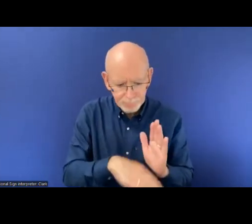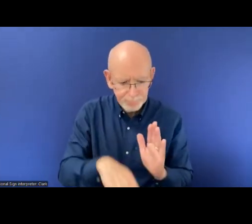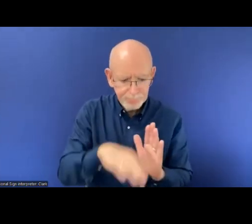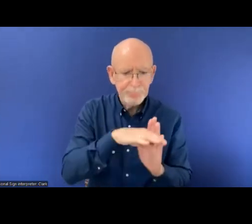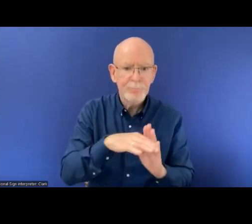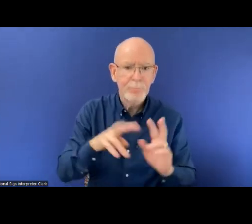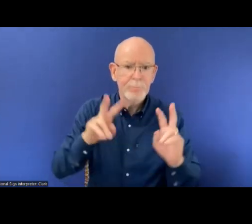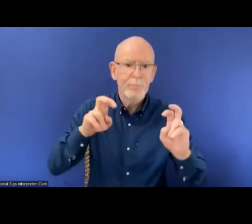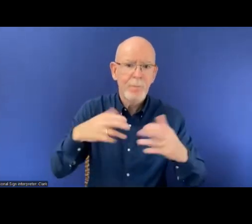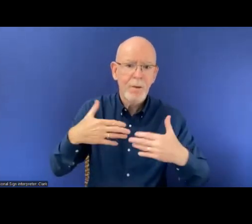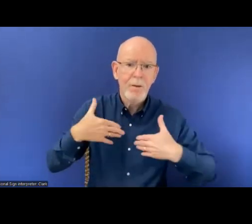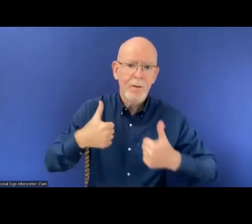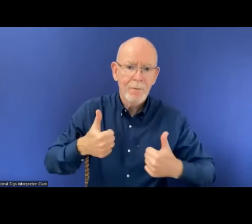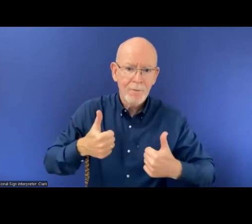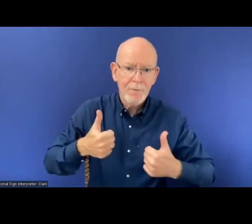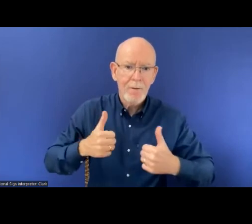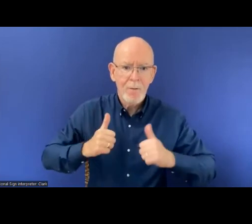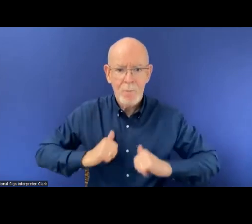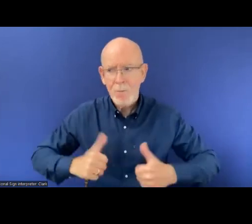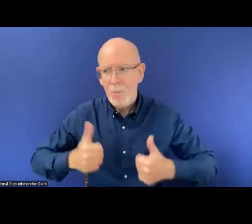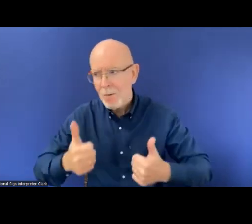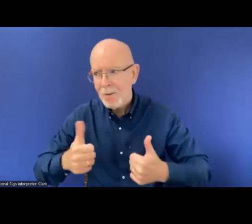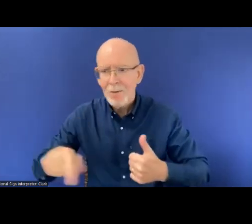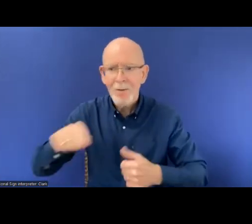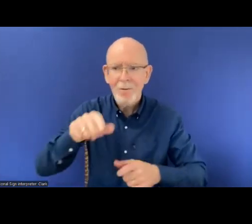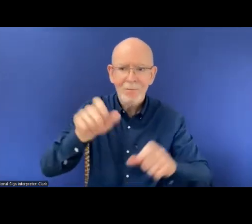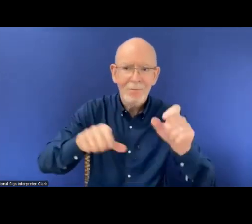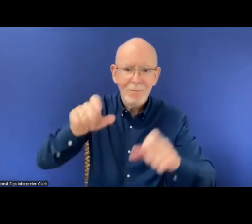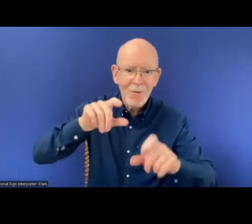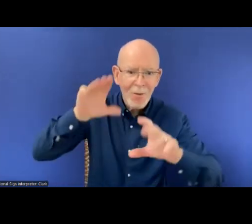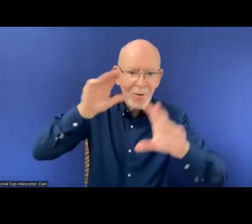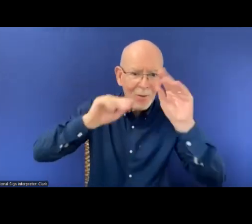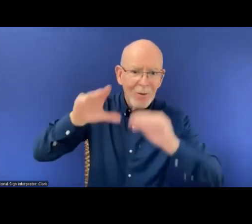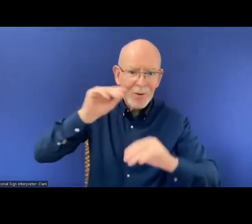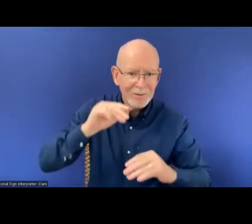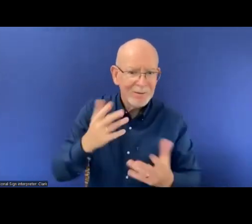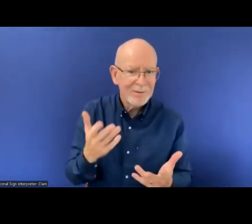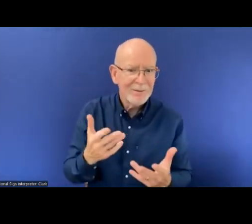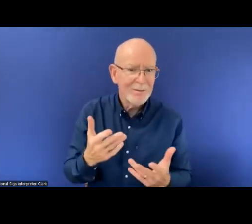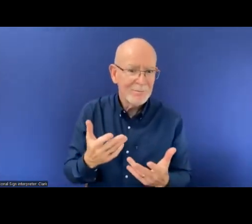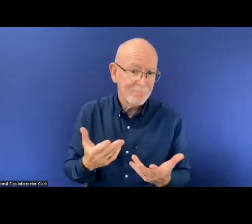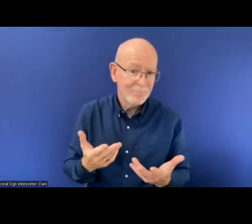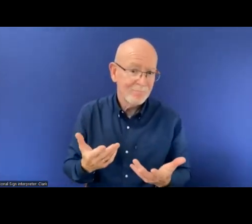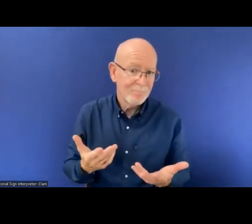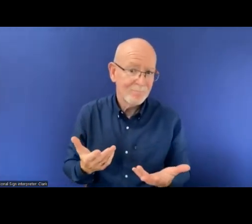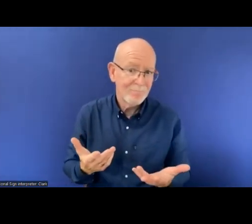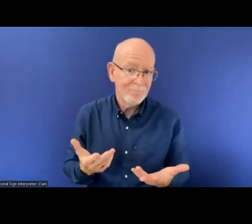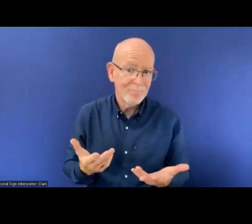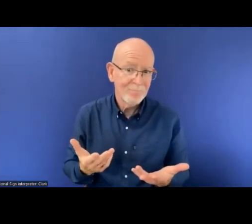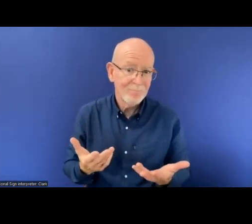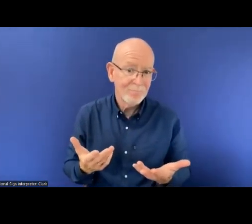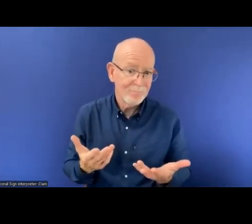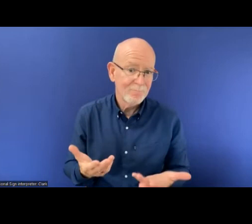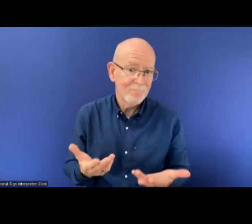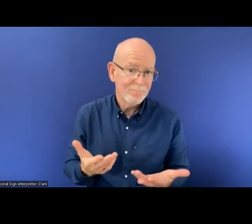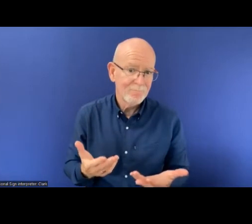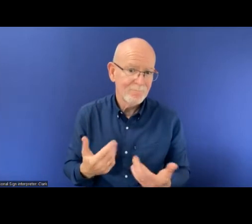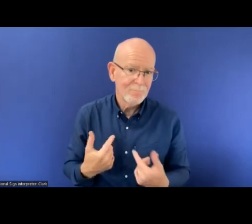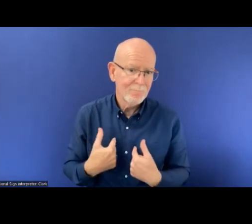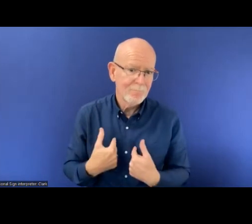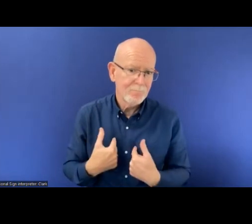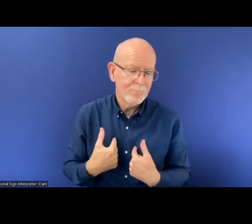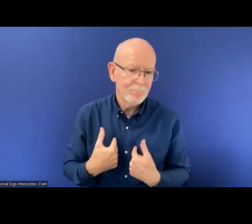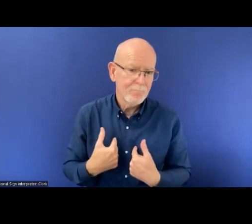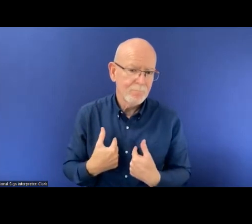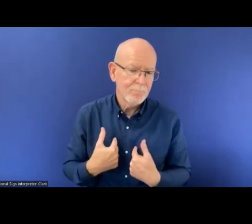are urging and calling upon all to be sure that eye health for all children is